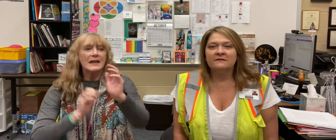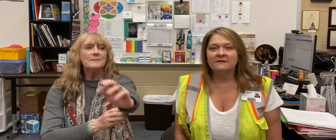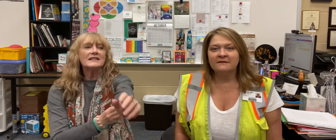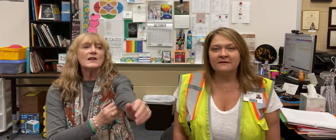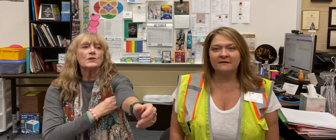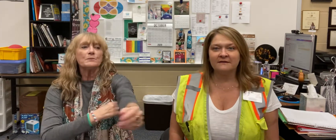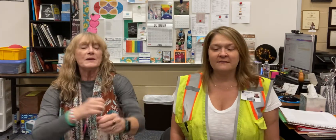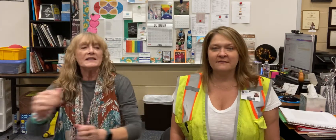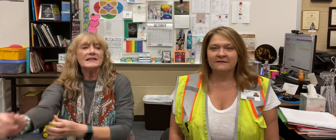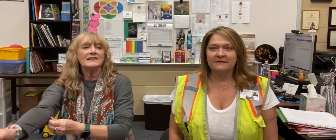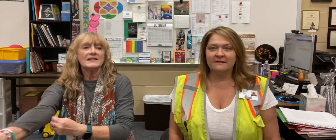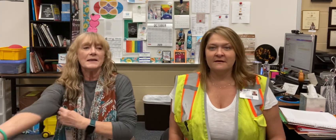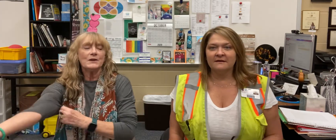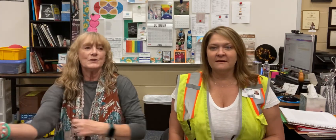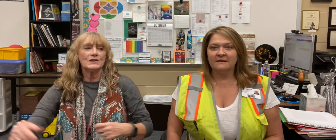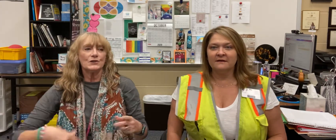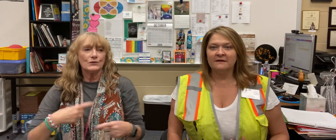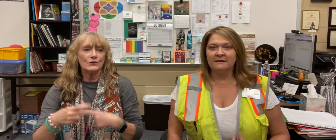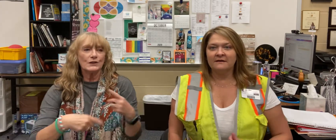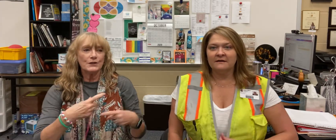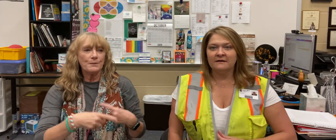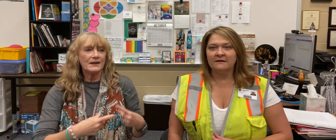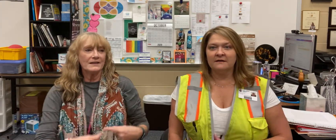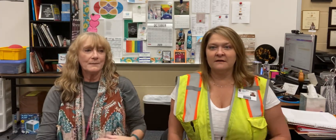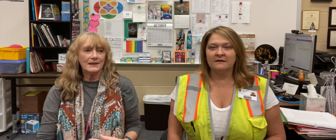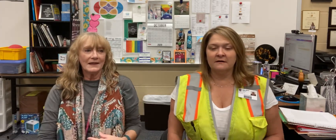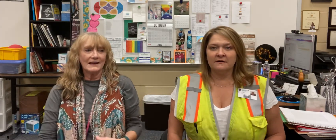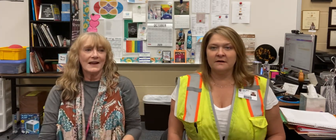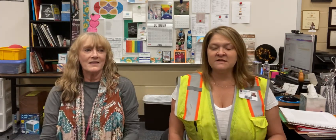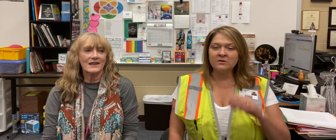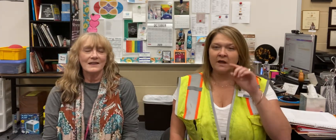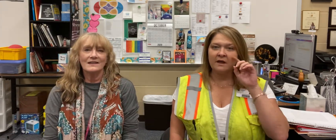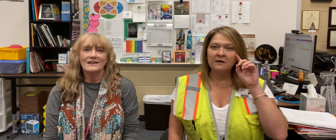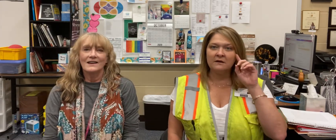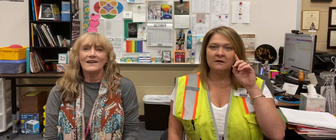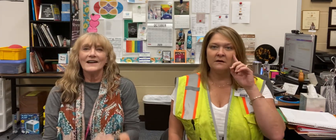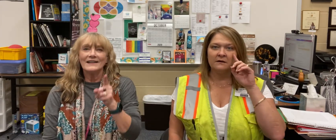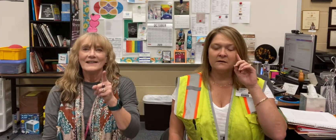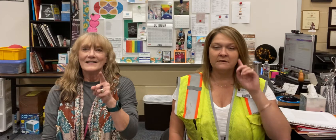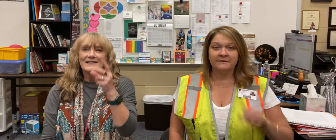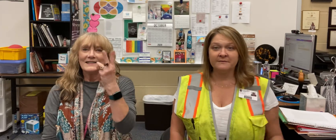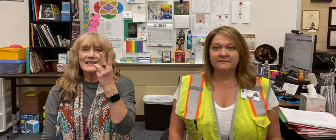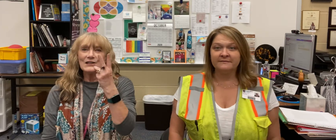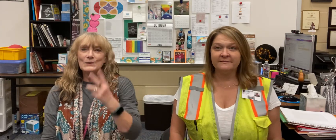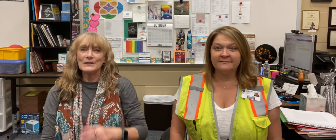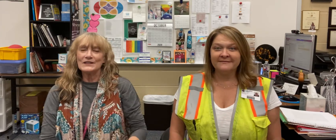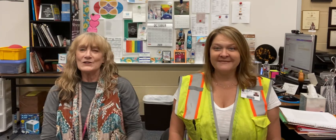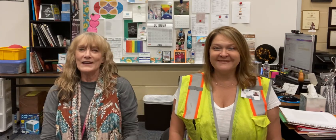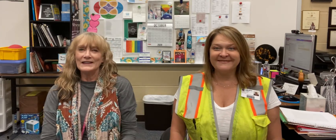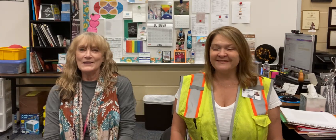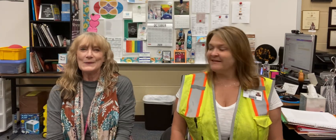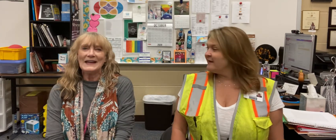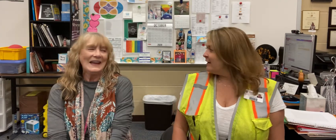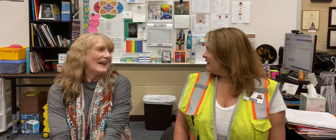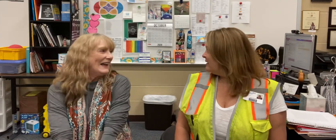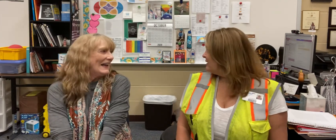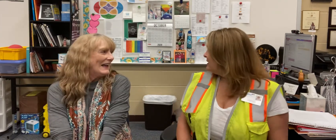means I'll be singing the same notes as you for a little bit in the beginning. That's okay. All right. Take 2. We're going to try another way.